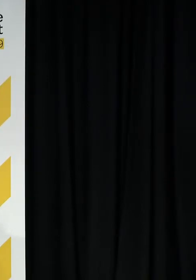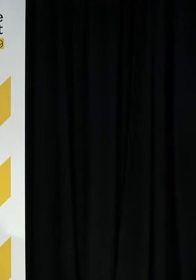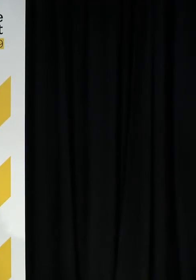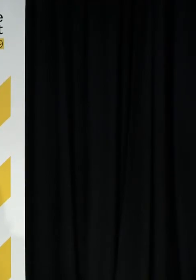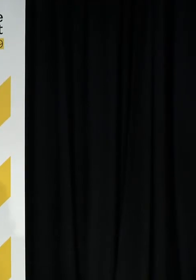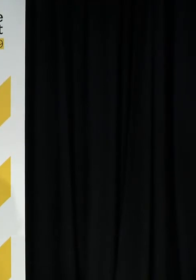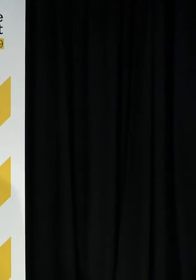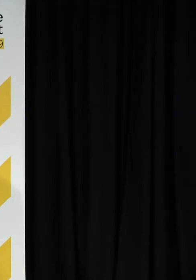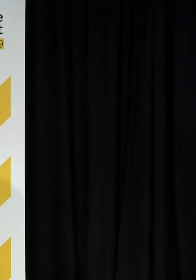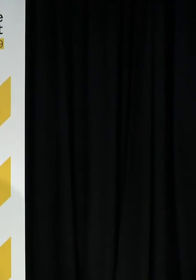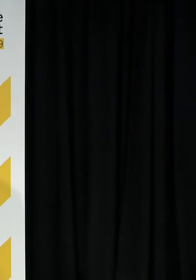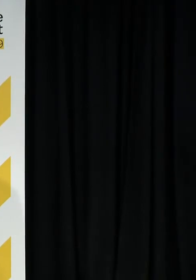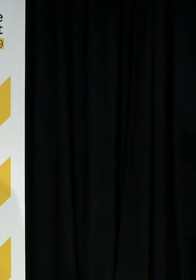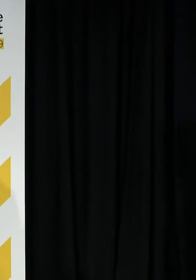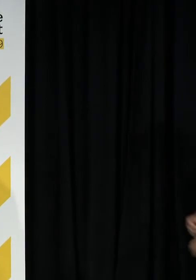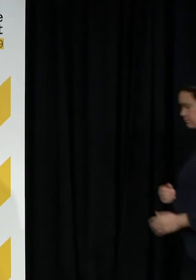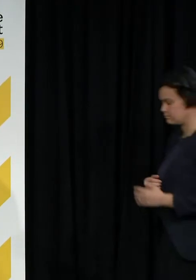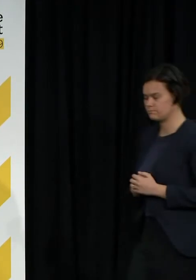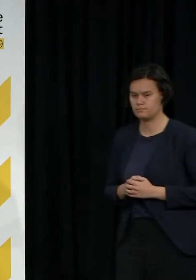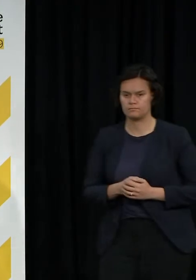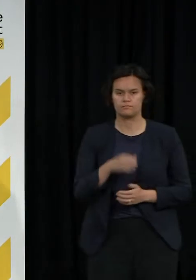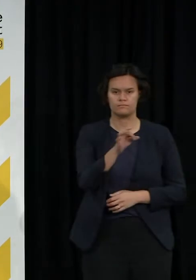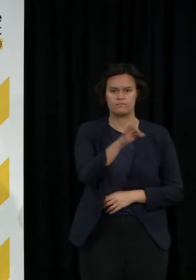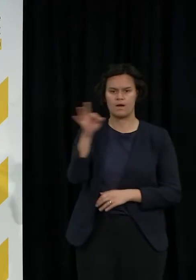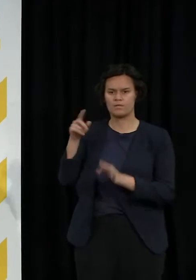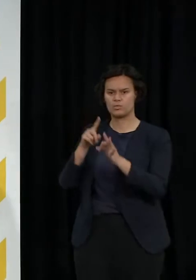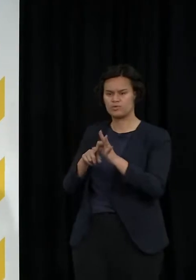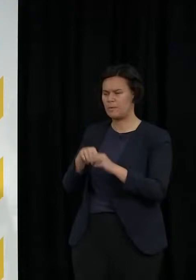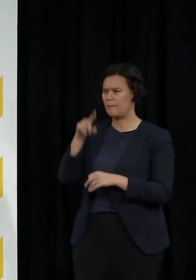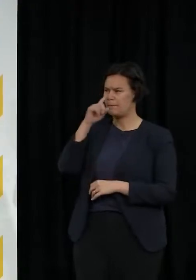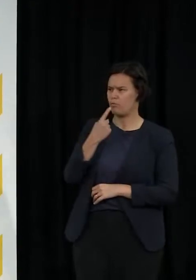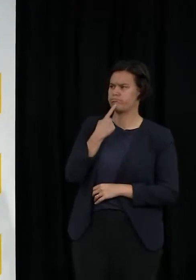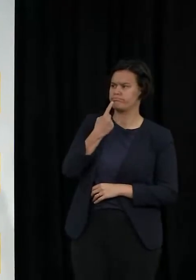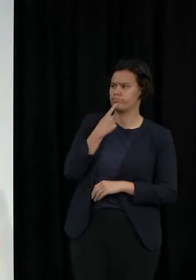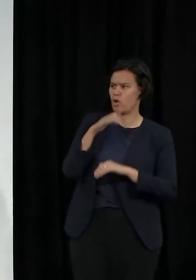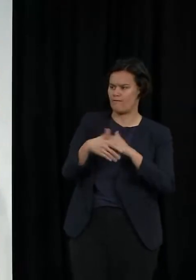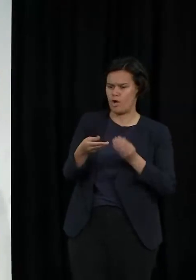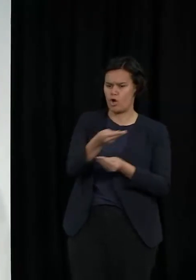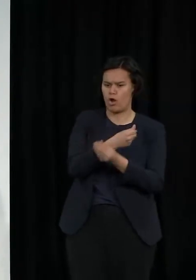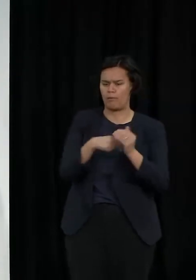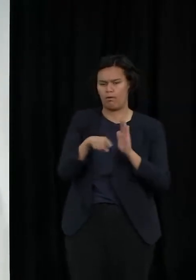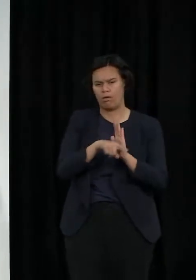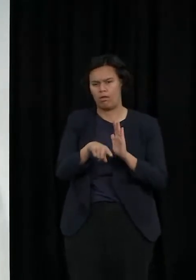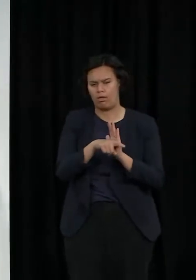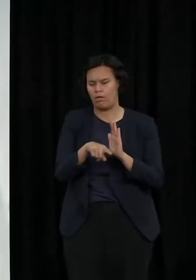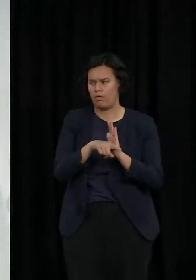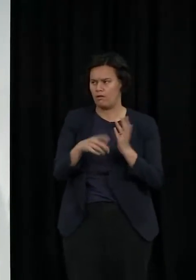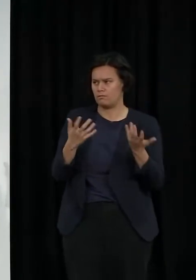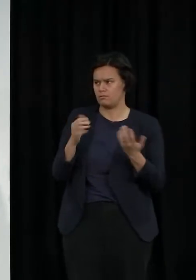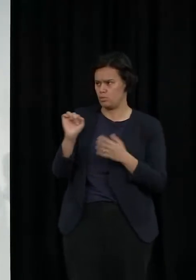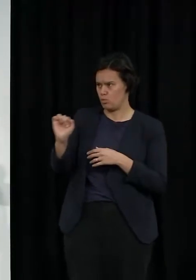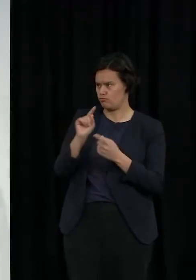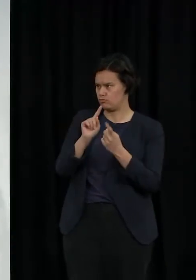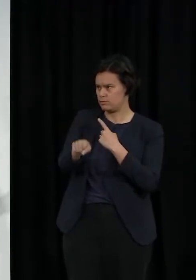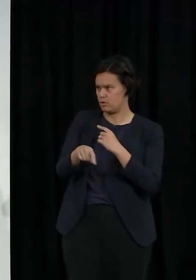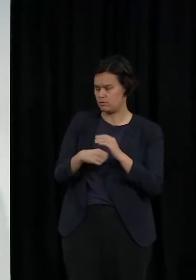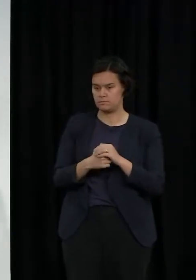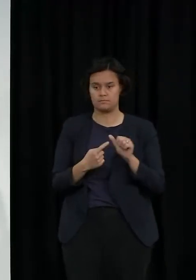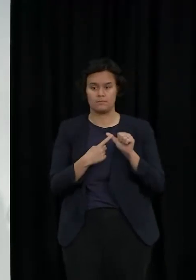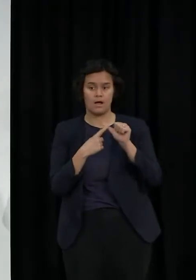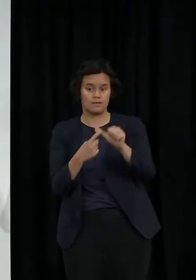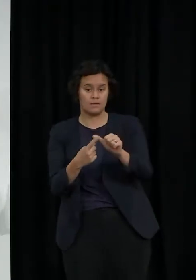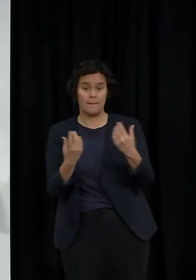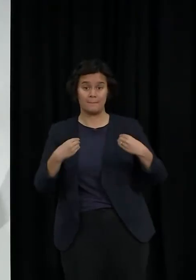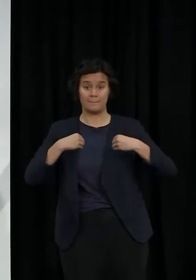think the important thing to remember here is that consumer confidence, business confidence has remained resilient throughout